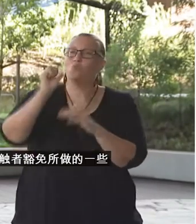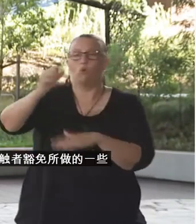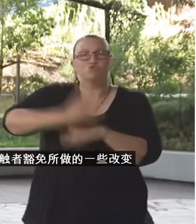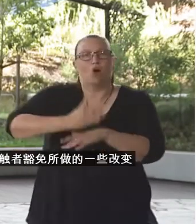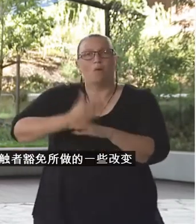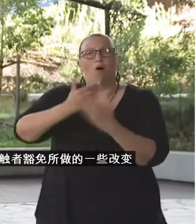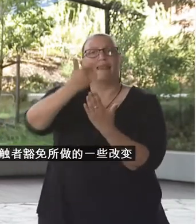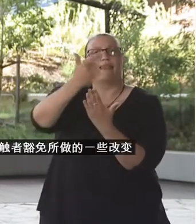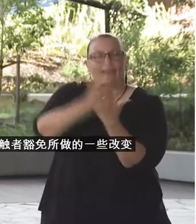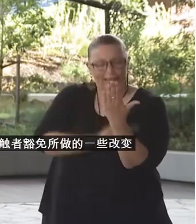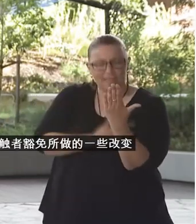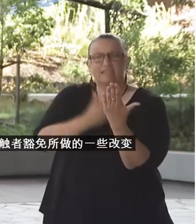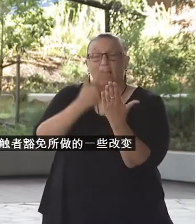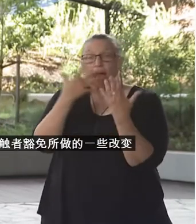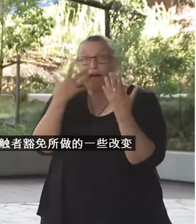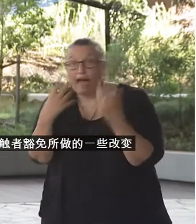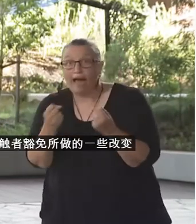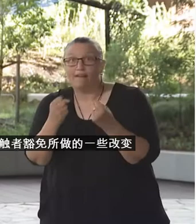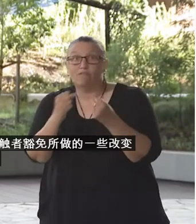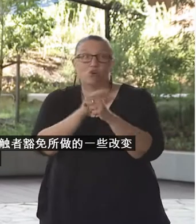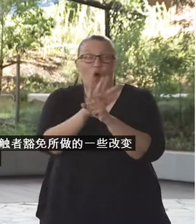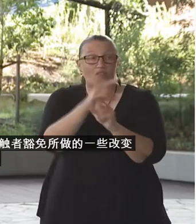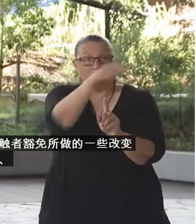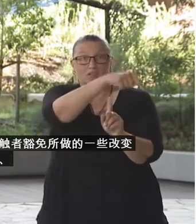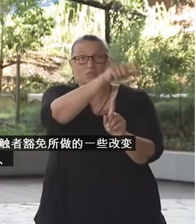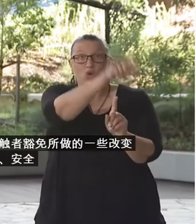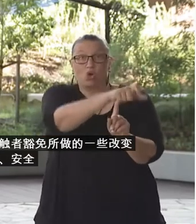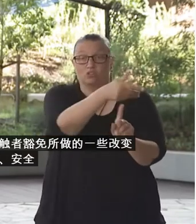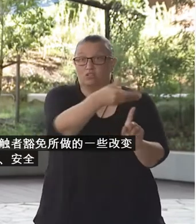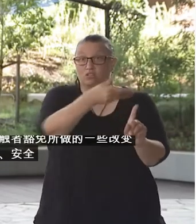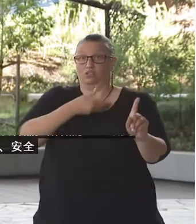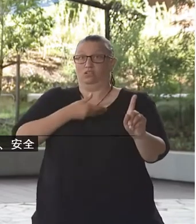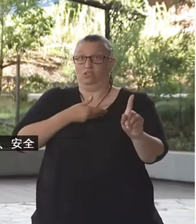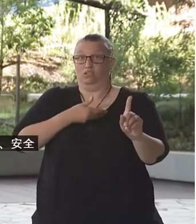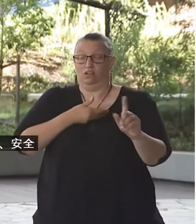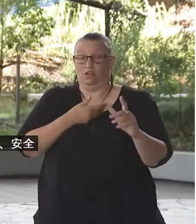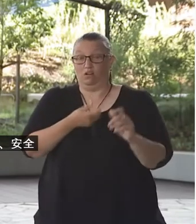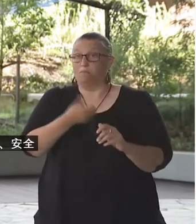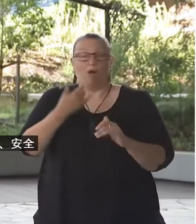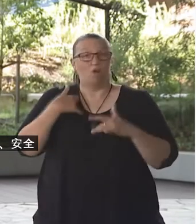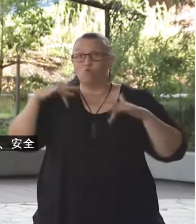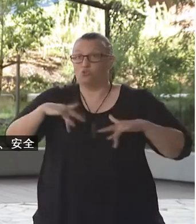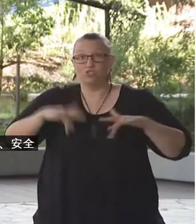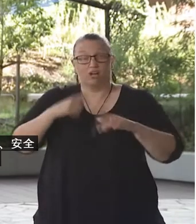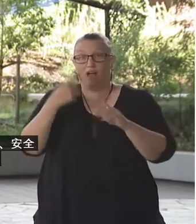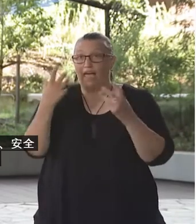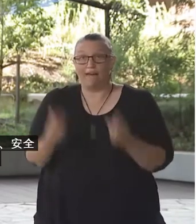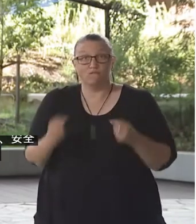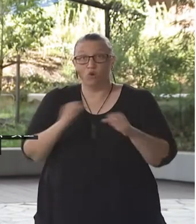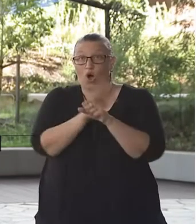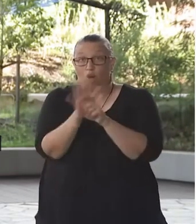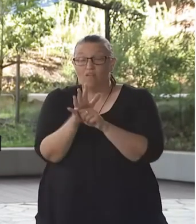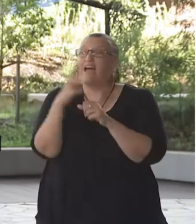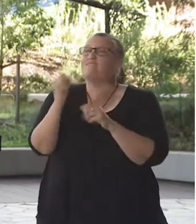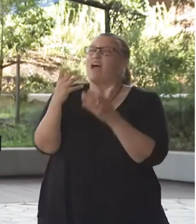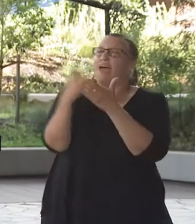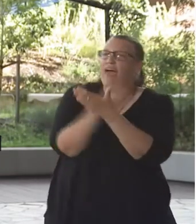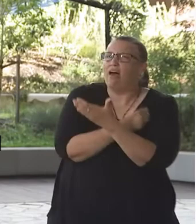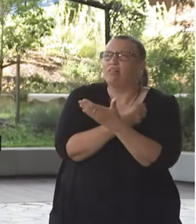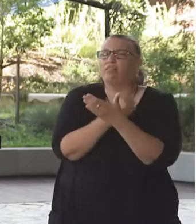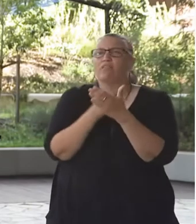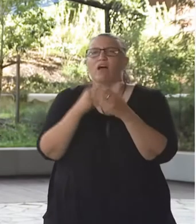close contact exemptions include health, emergency services, safety, law enforcement, justice and correctional